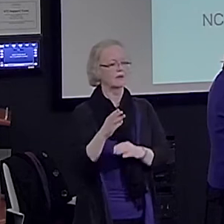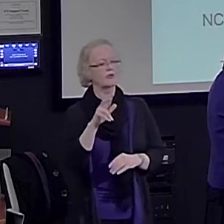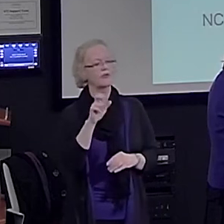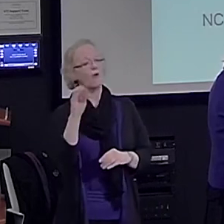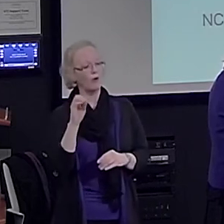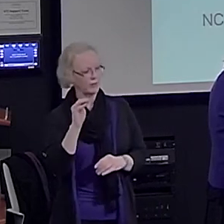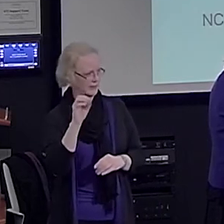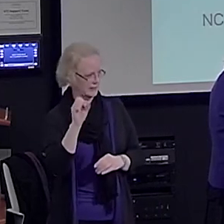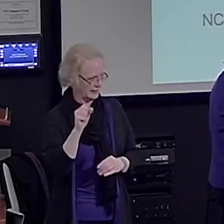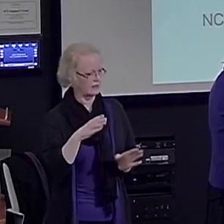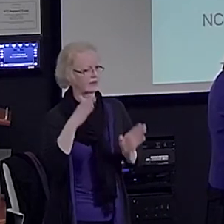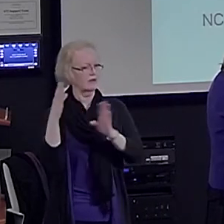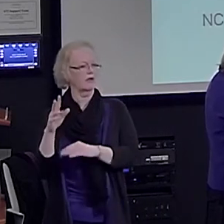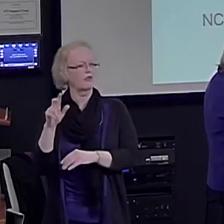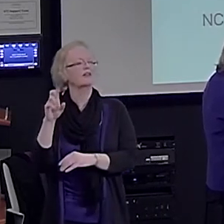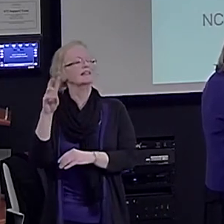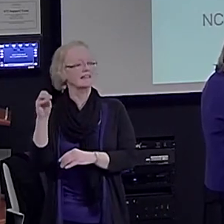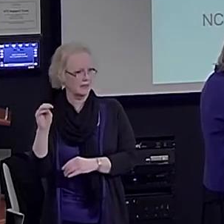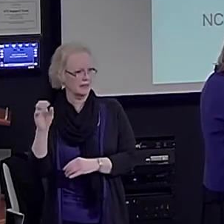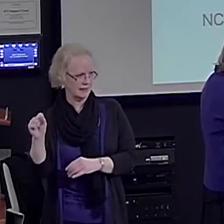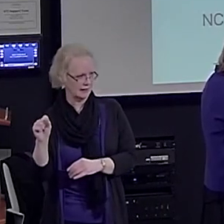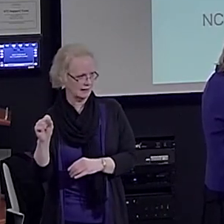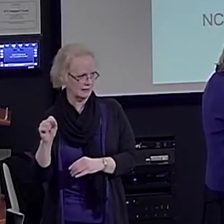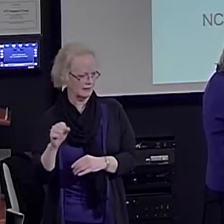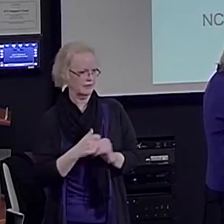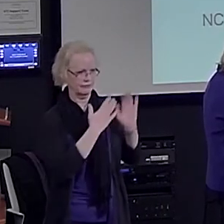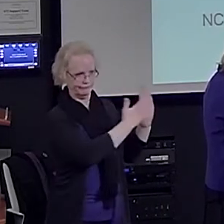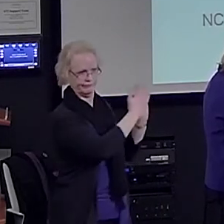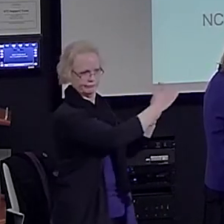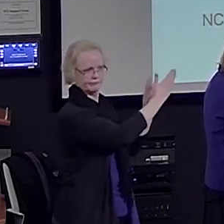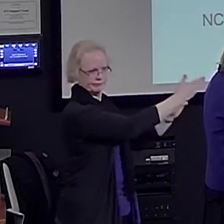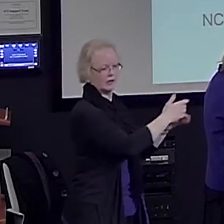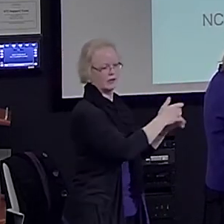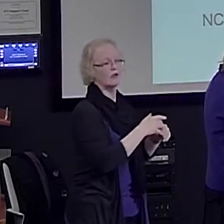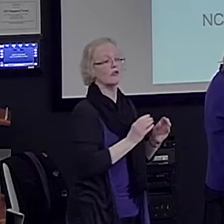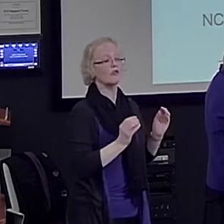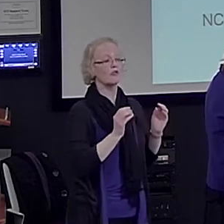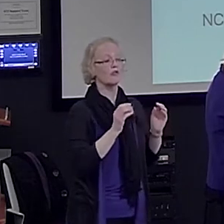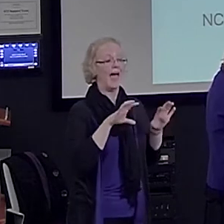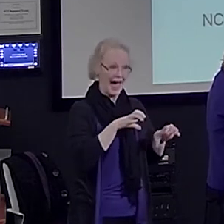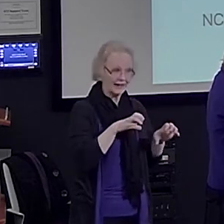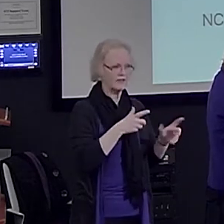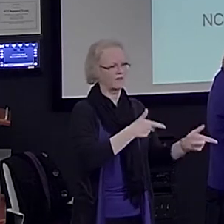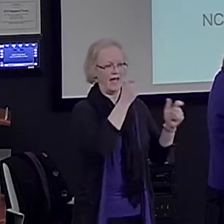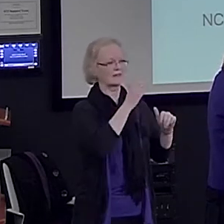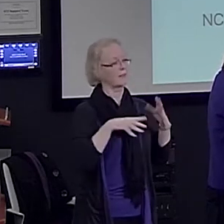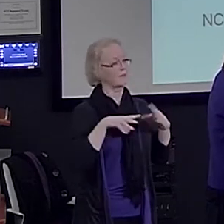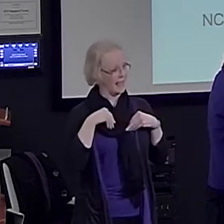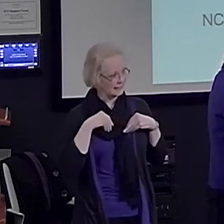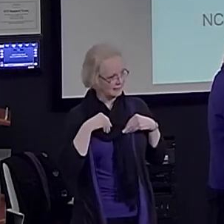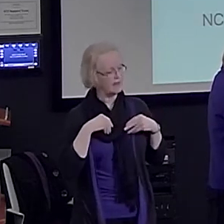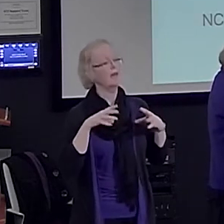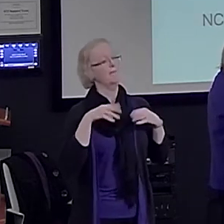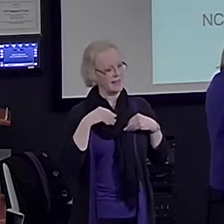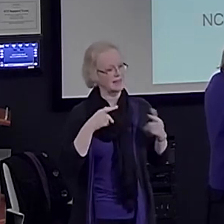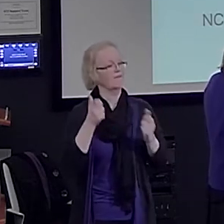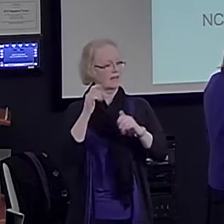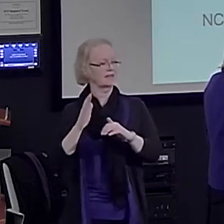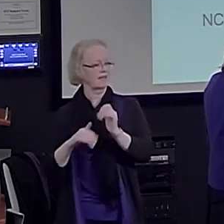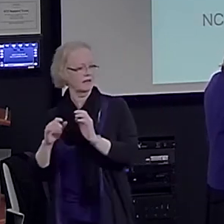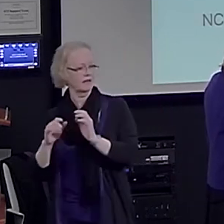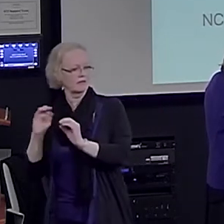340 and this is 360 milliseconds so the actives were faster than the passives the passives were active were